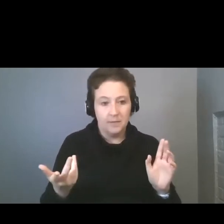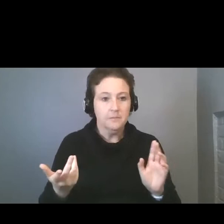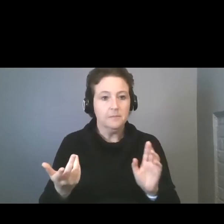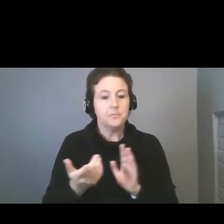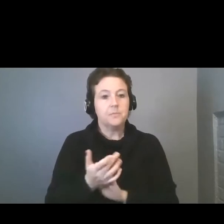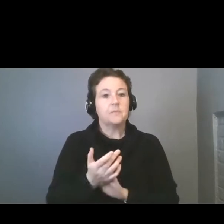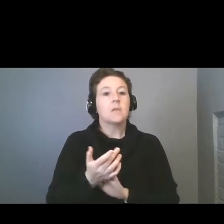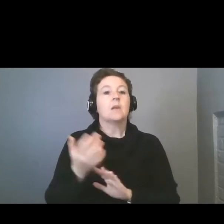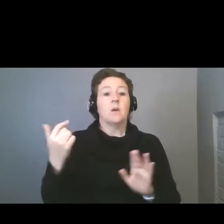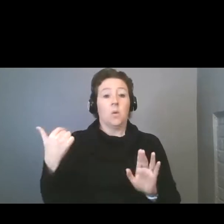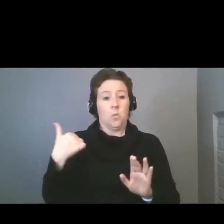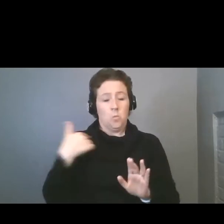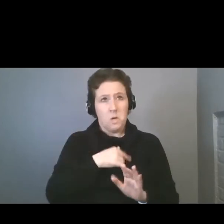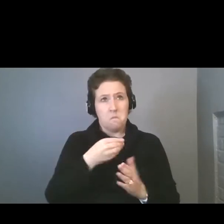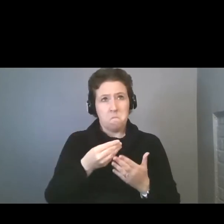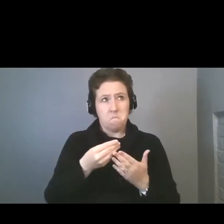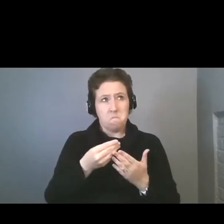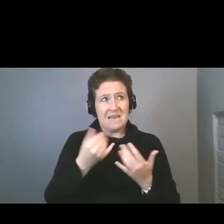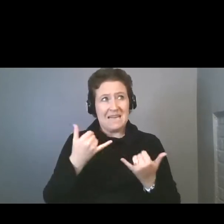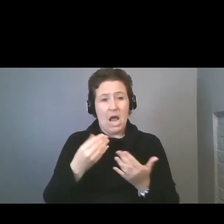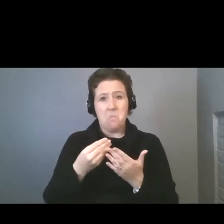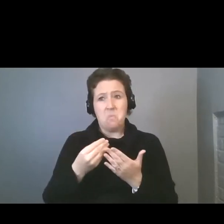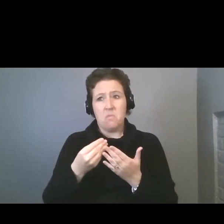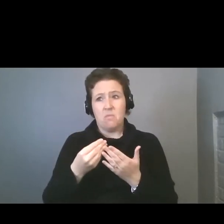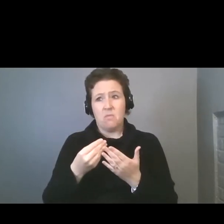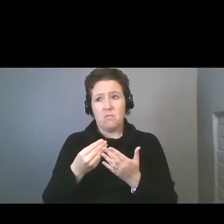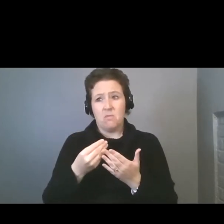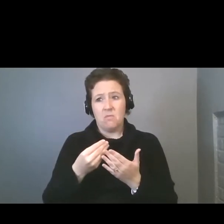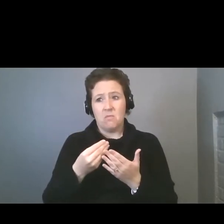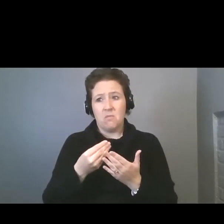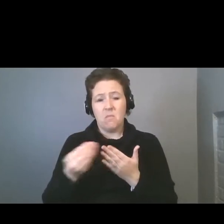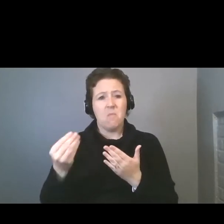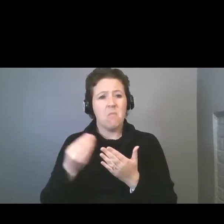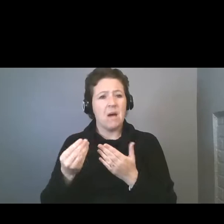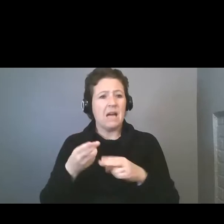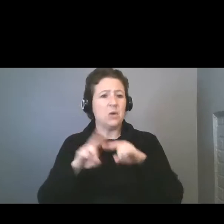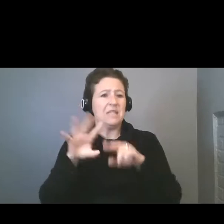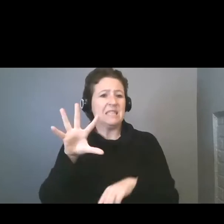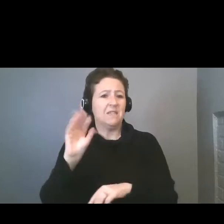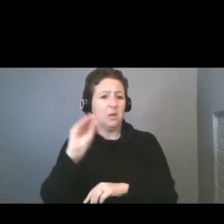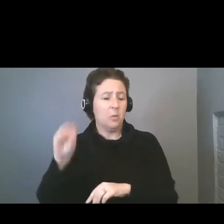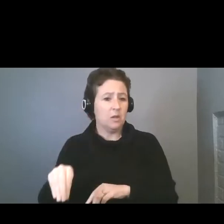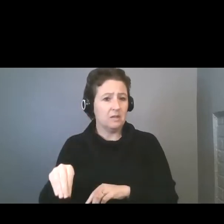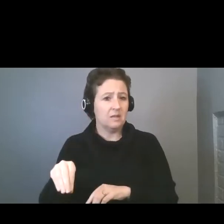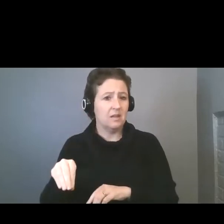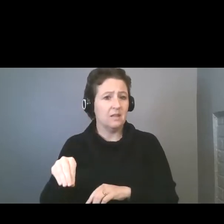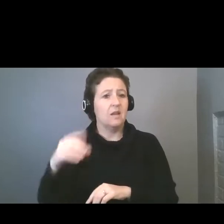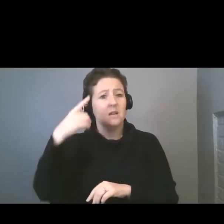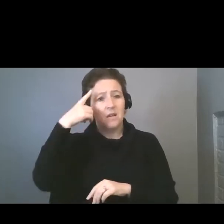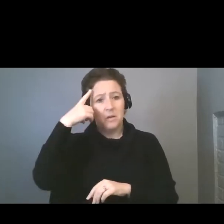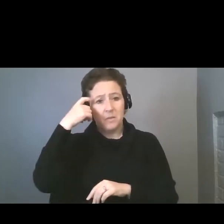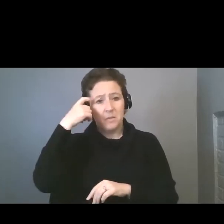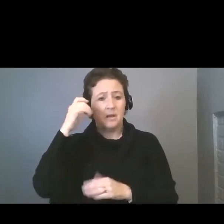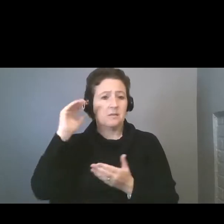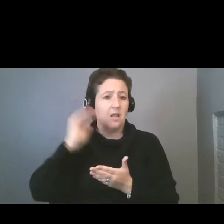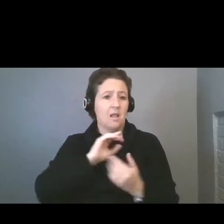We're purchasing about 50% more food than we normally do because of the fewer